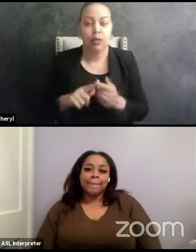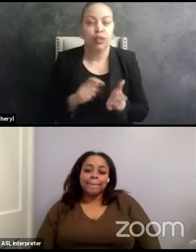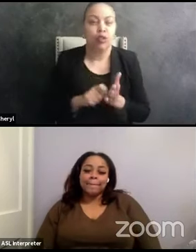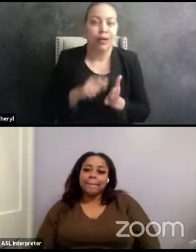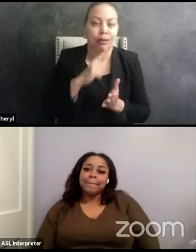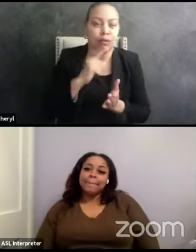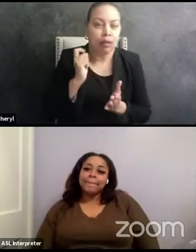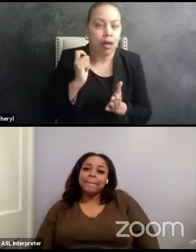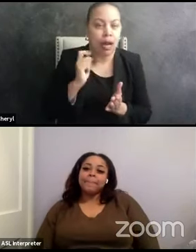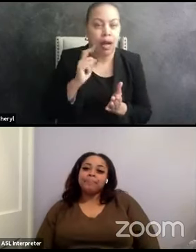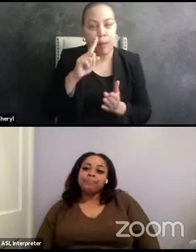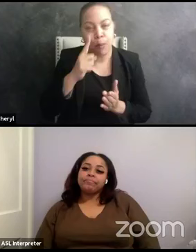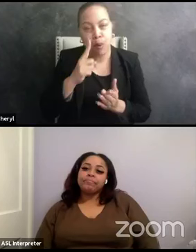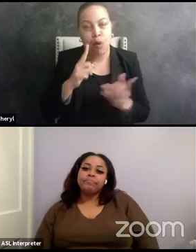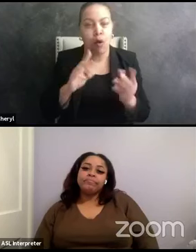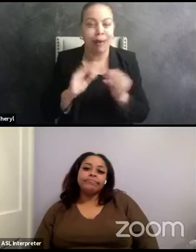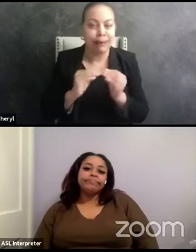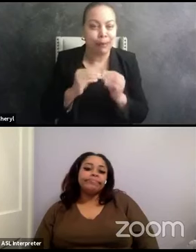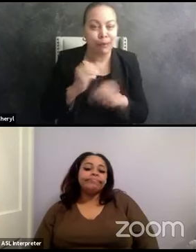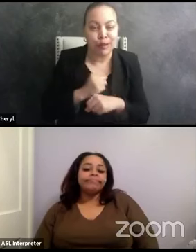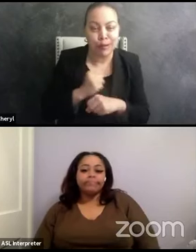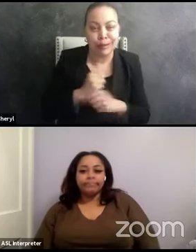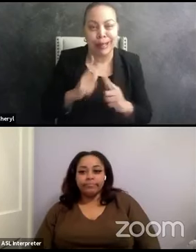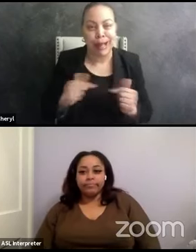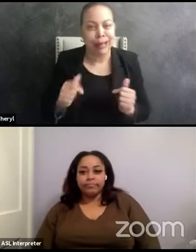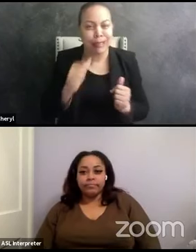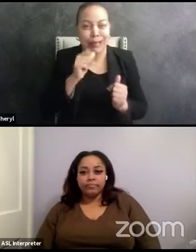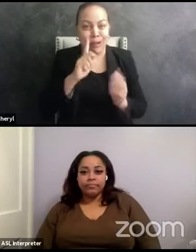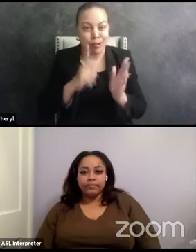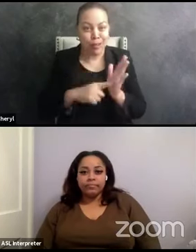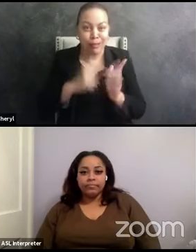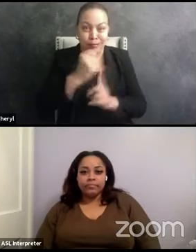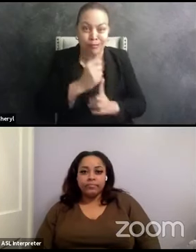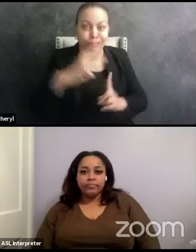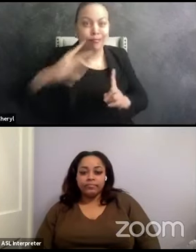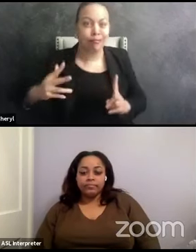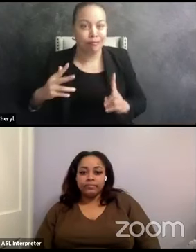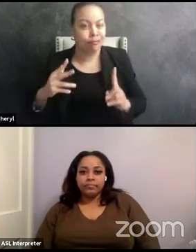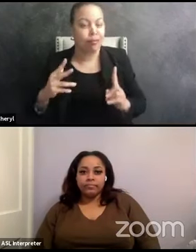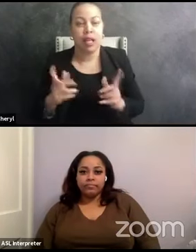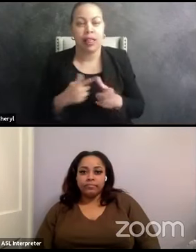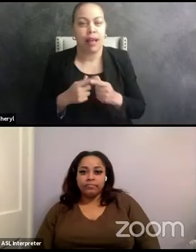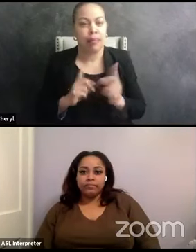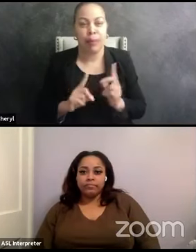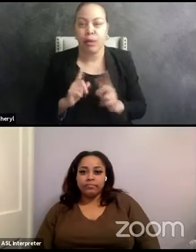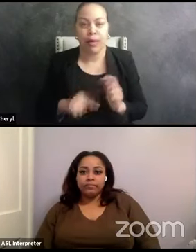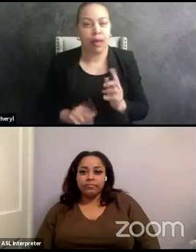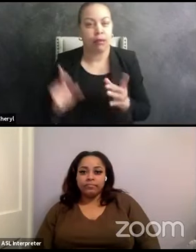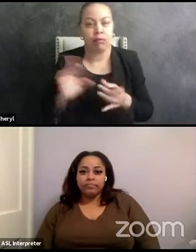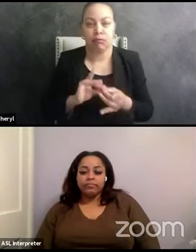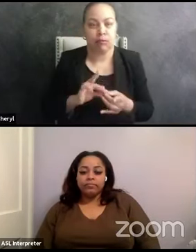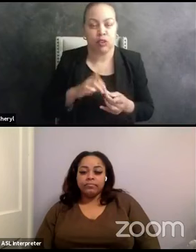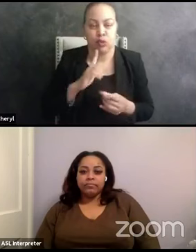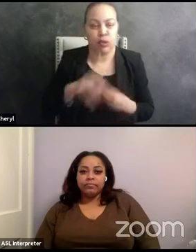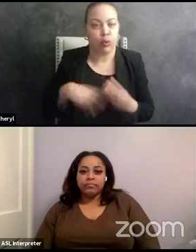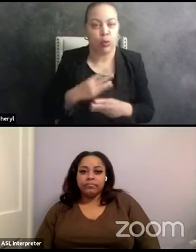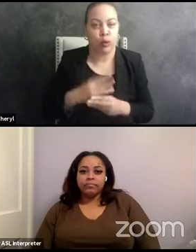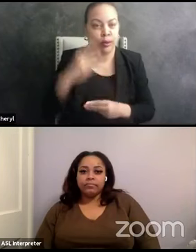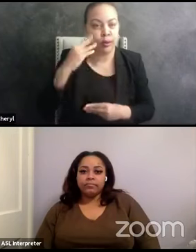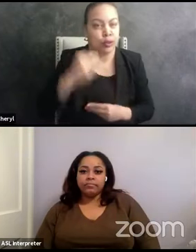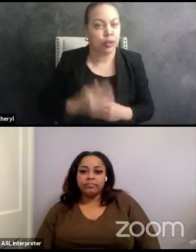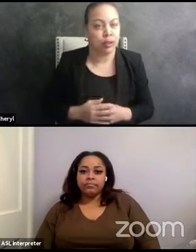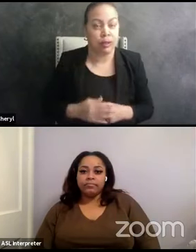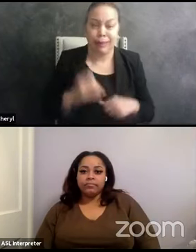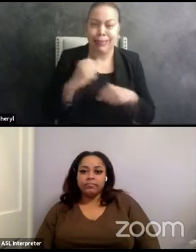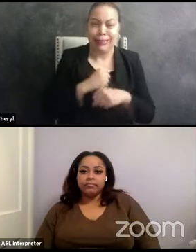just figures and doesn't actually show the picture, people aren't going to be able to tie that to real life. Like, you can't tie a bunch of